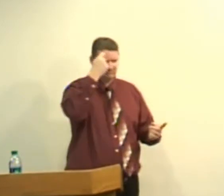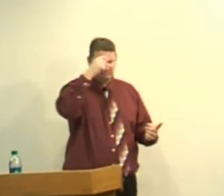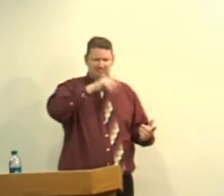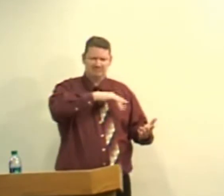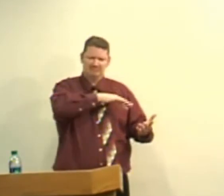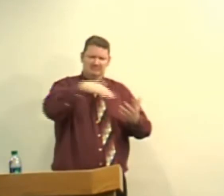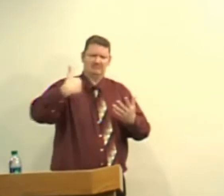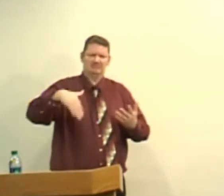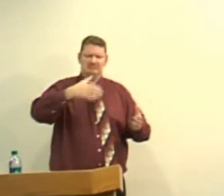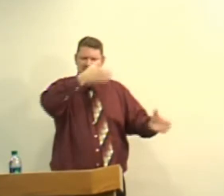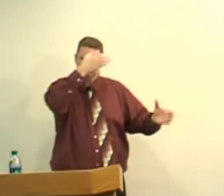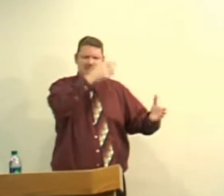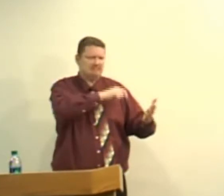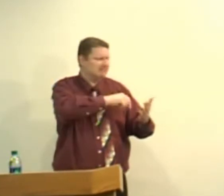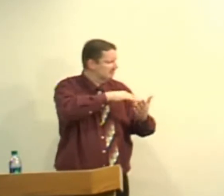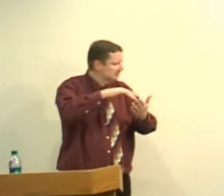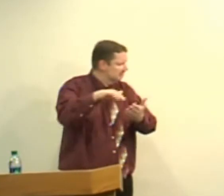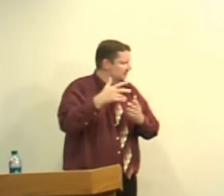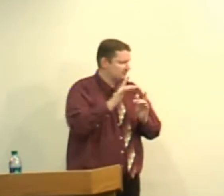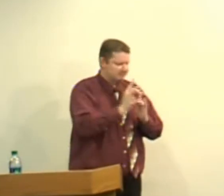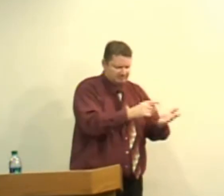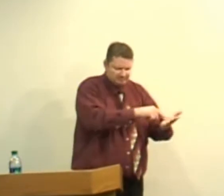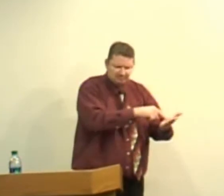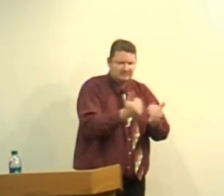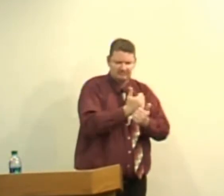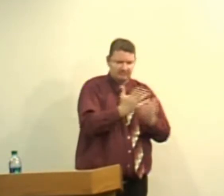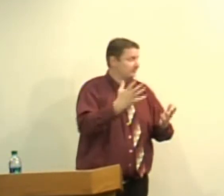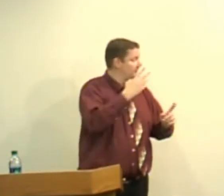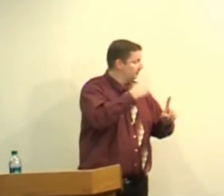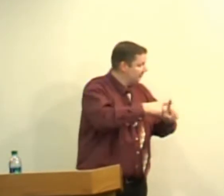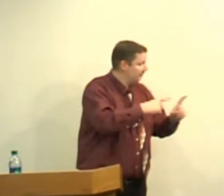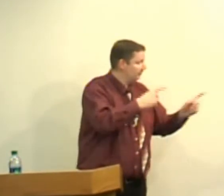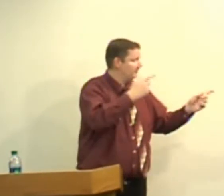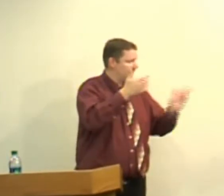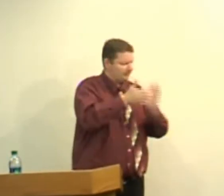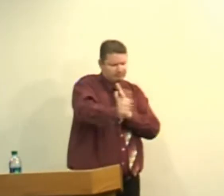-known theologian and skilled thinker,